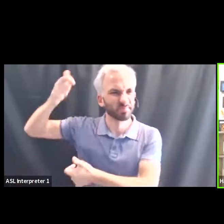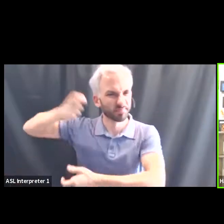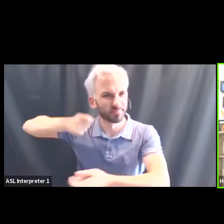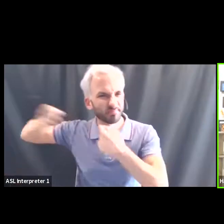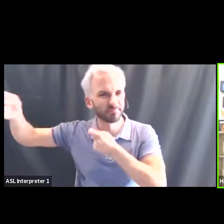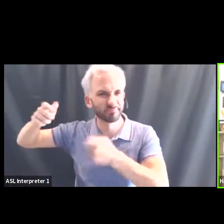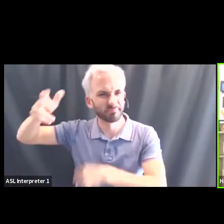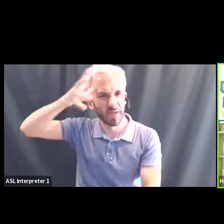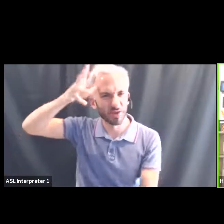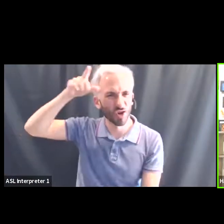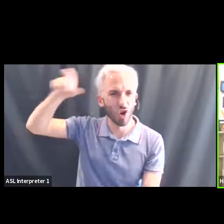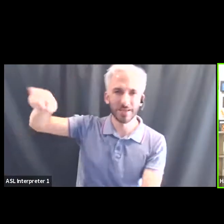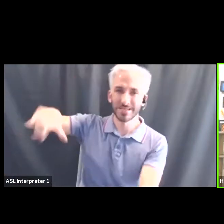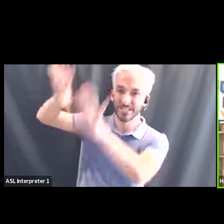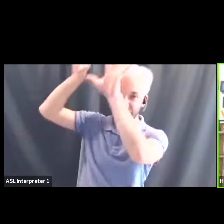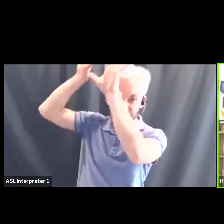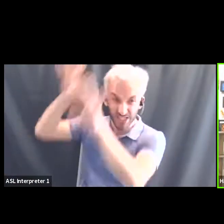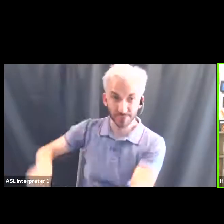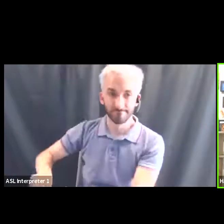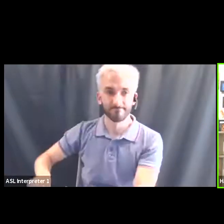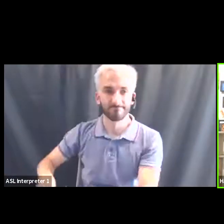down.